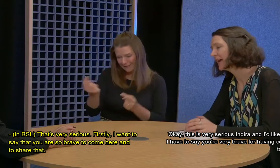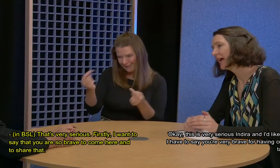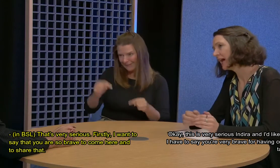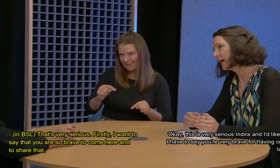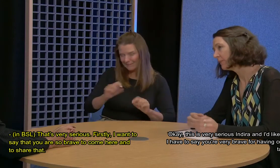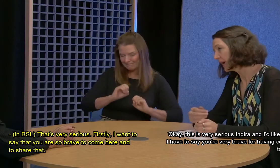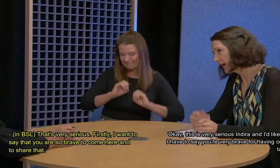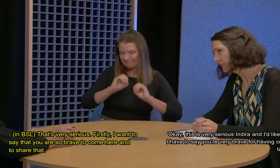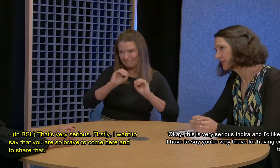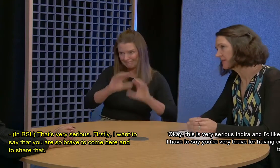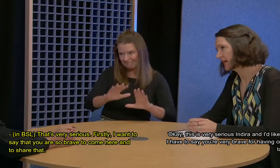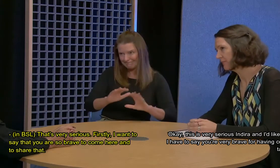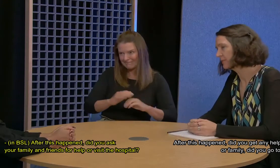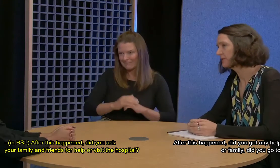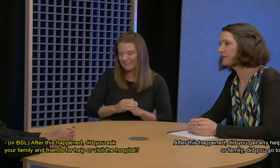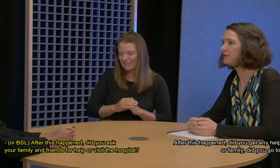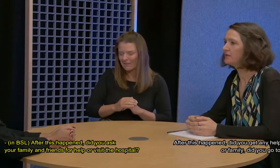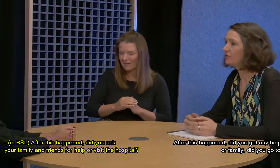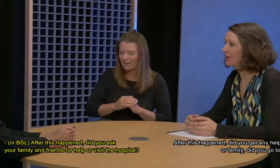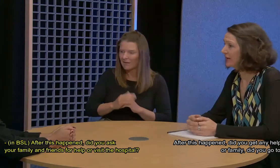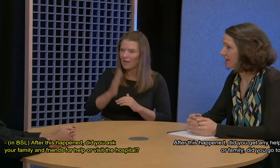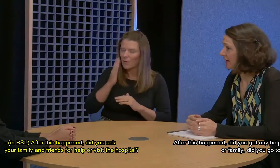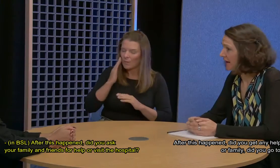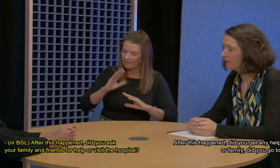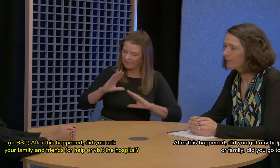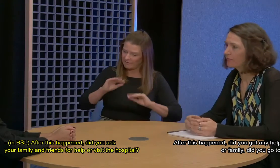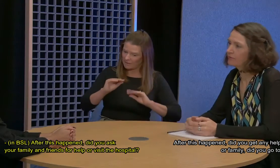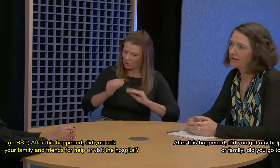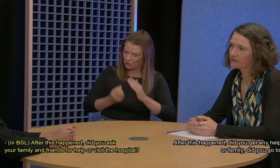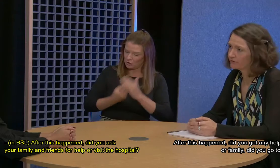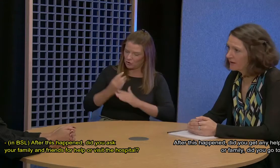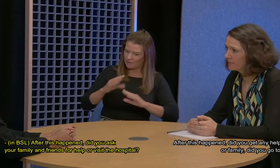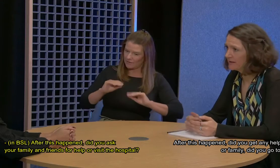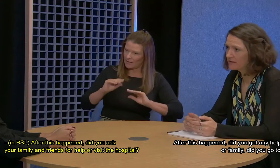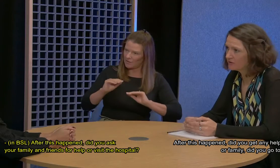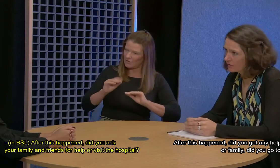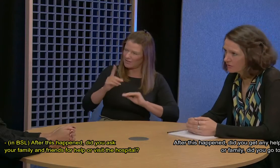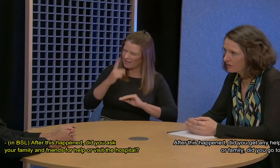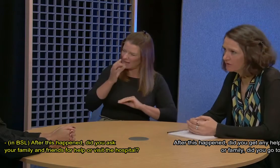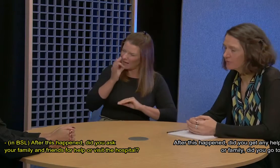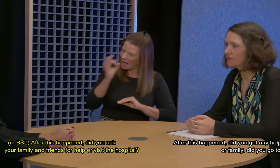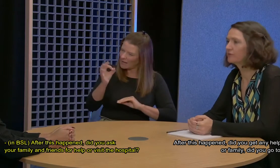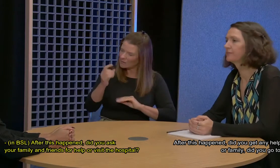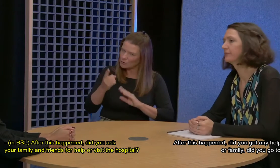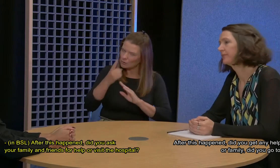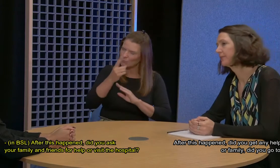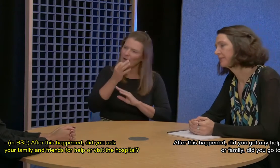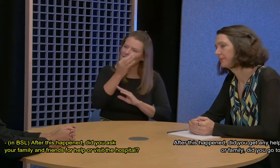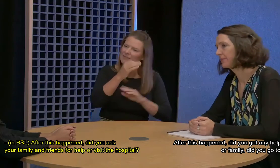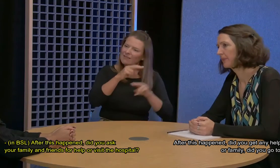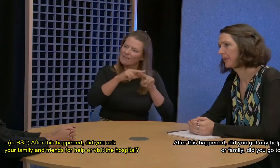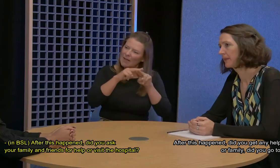this. After this happened, did you get any help from friends or family? Did you go to the hospital?